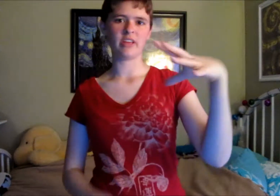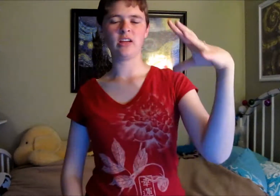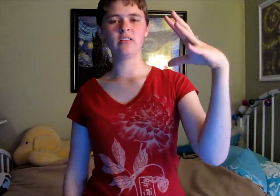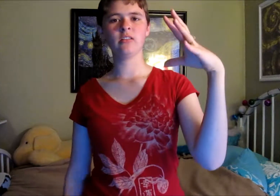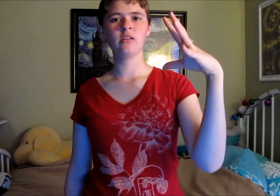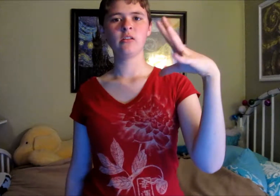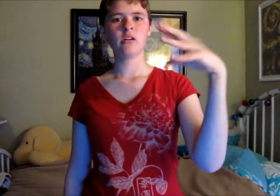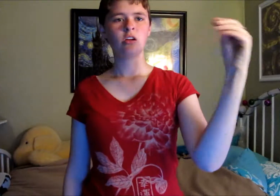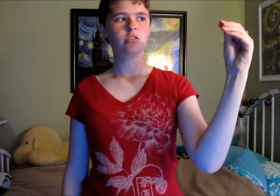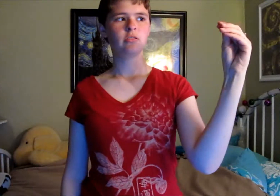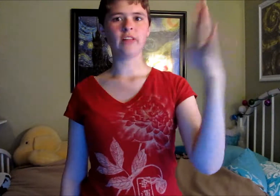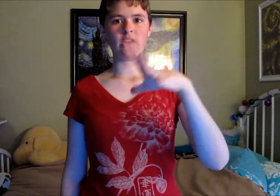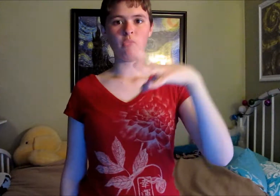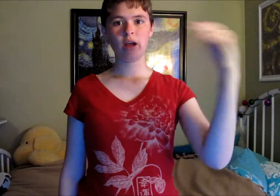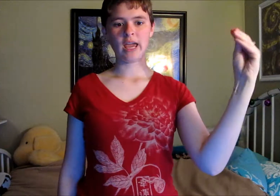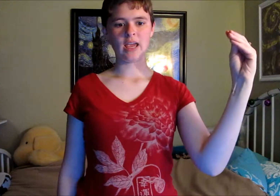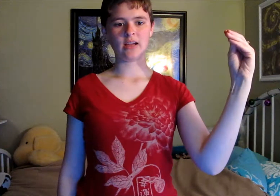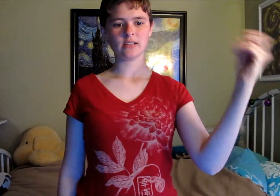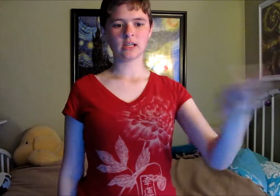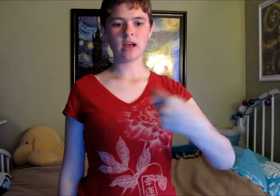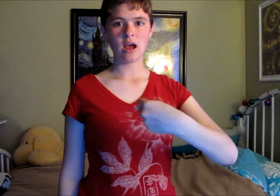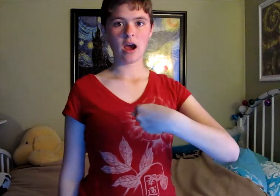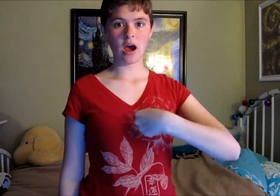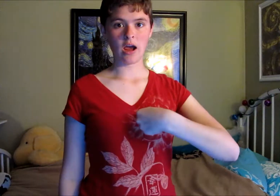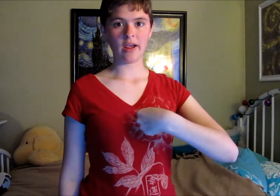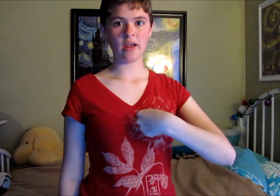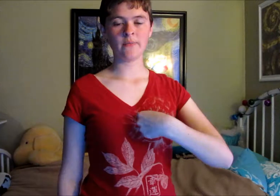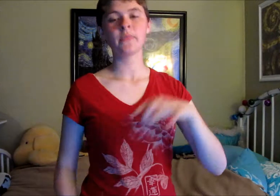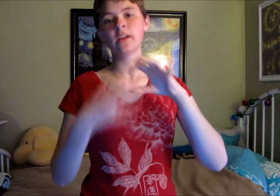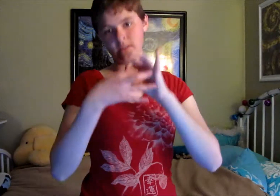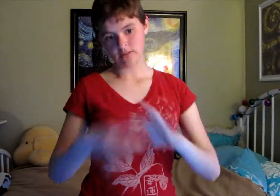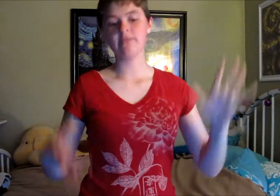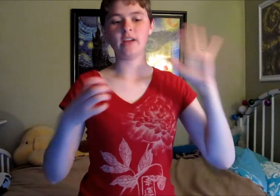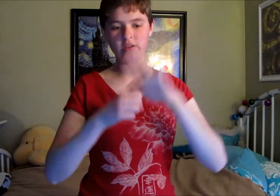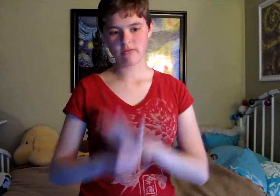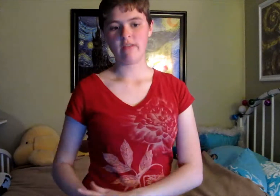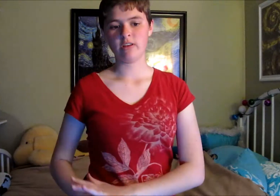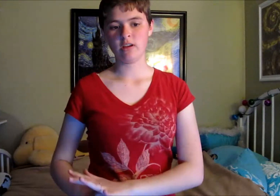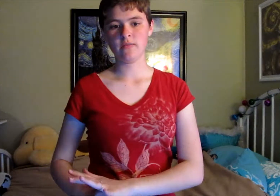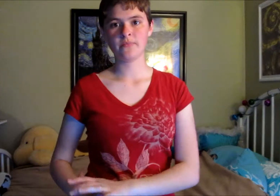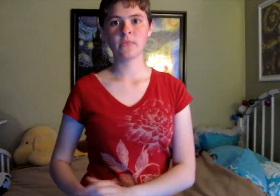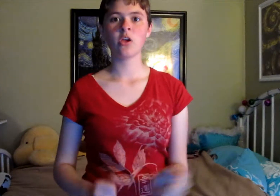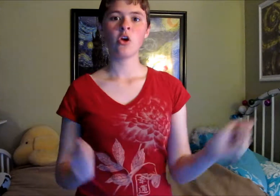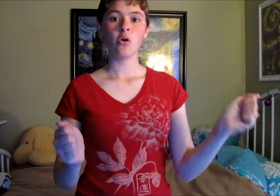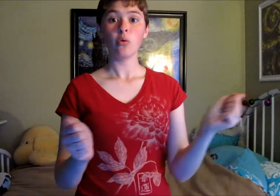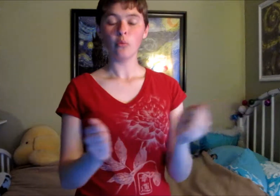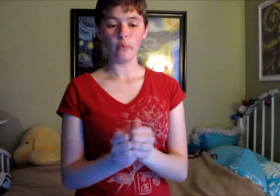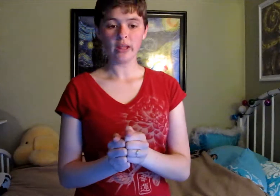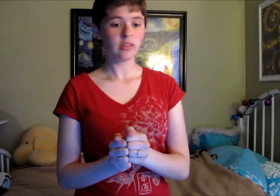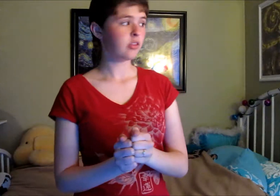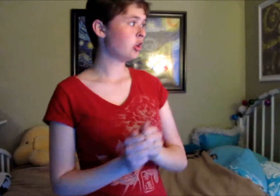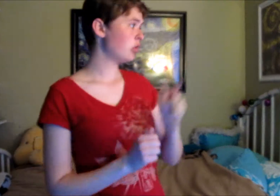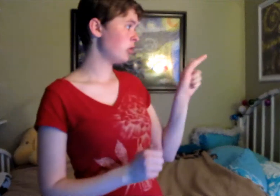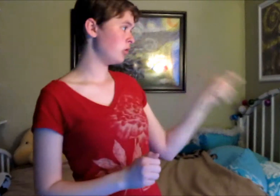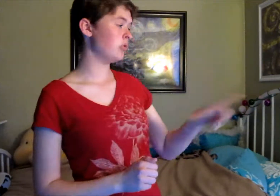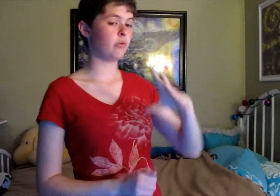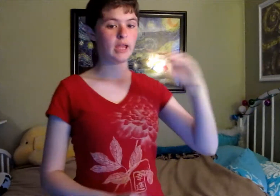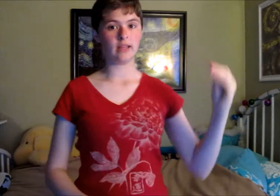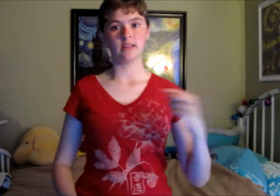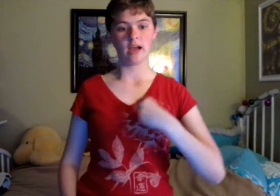hand to flat O. And I defying gravity. With you and